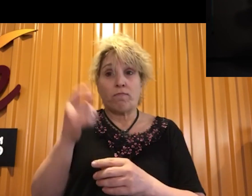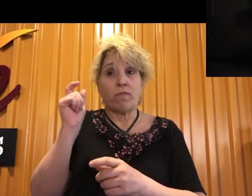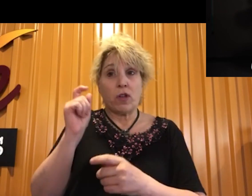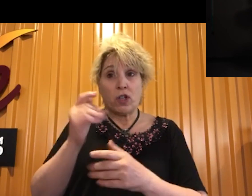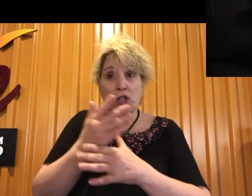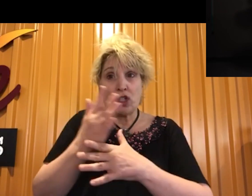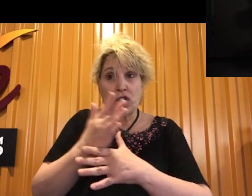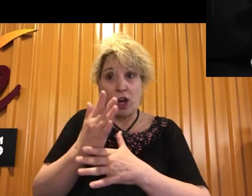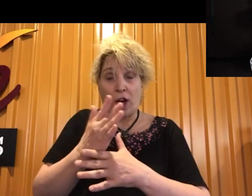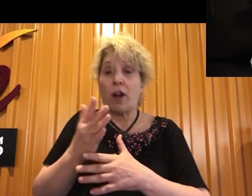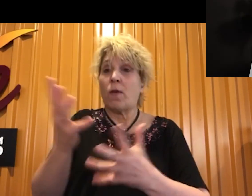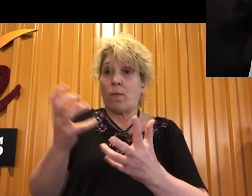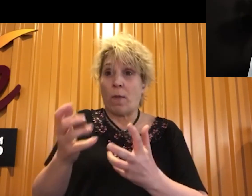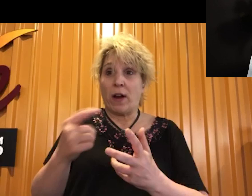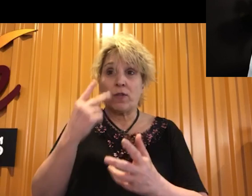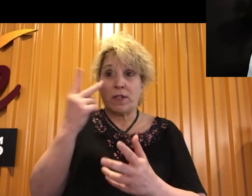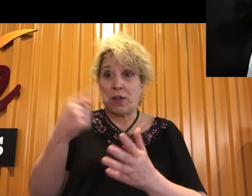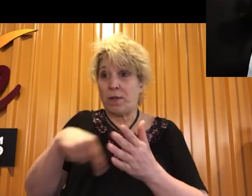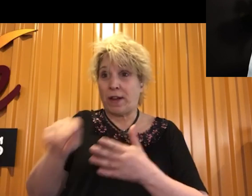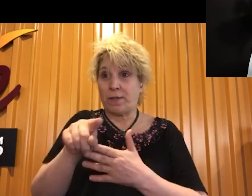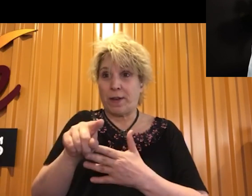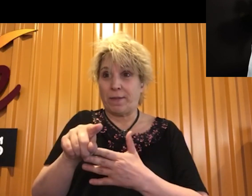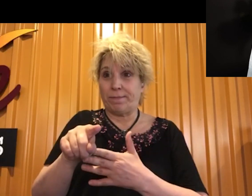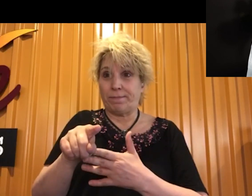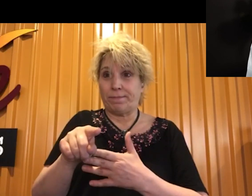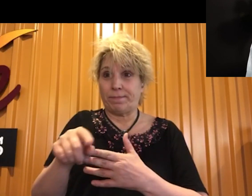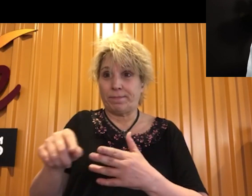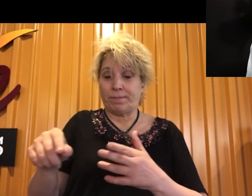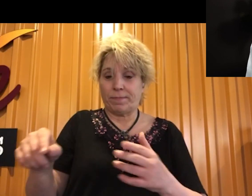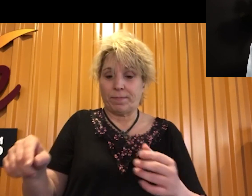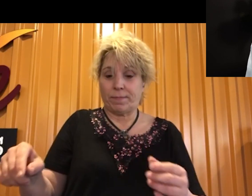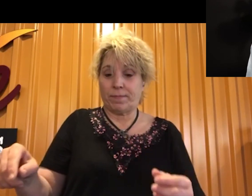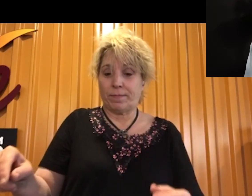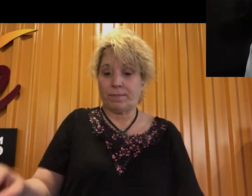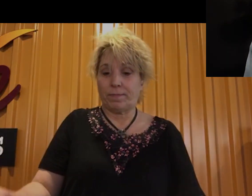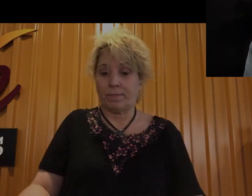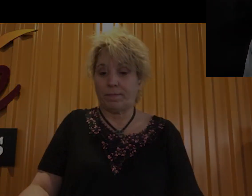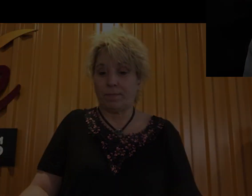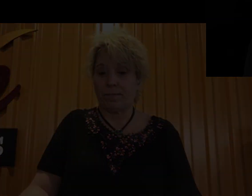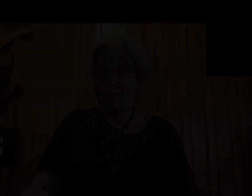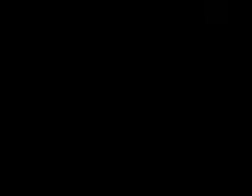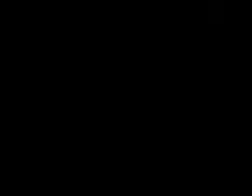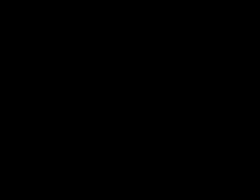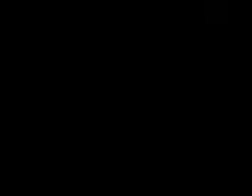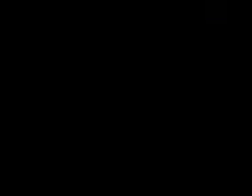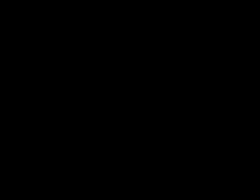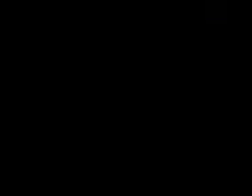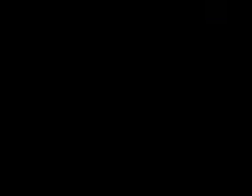subscribe, share this video. We would love to see you right back here next week.